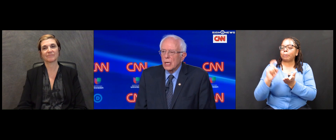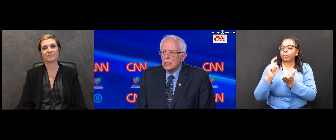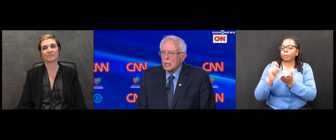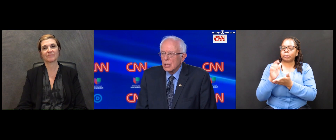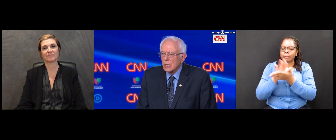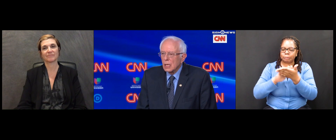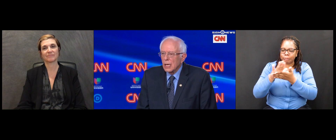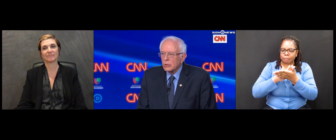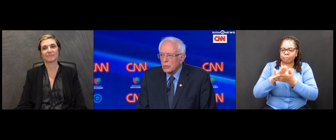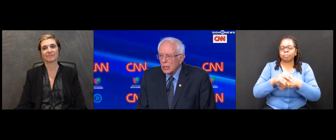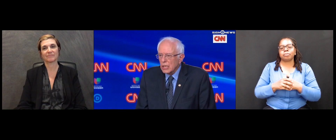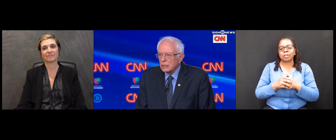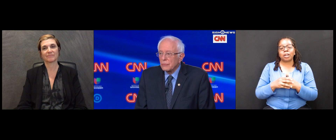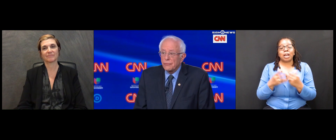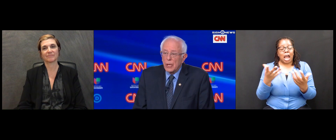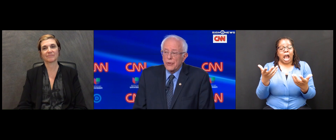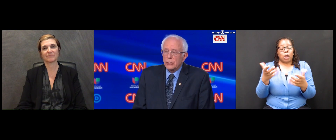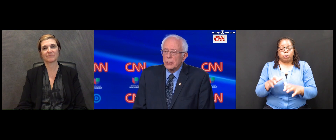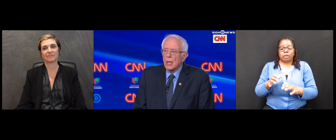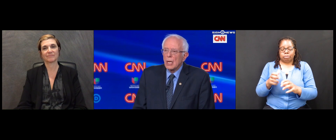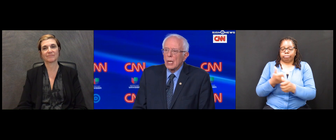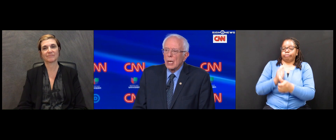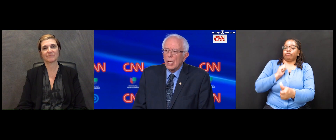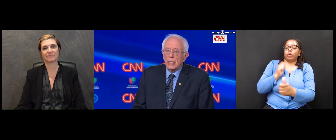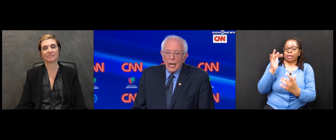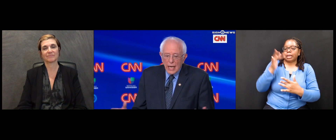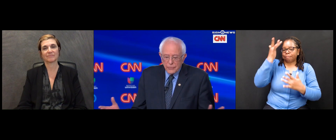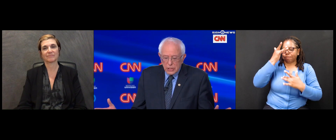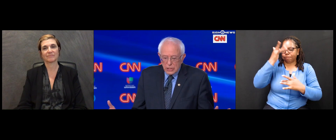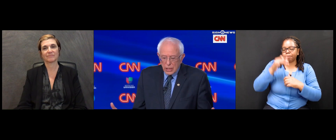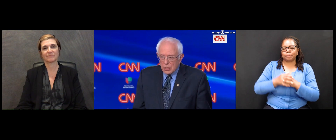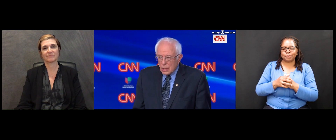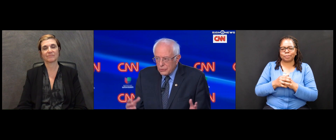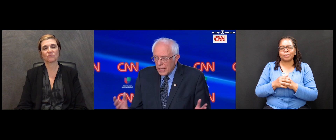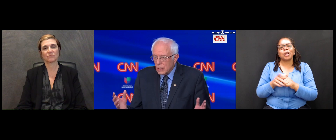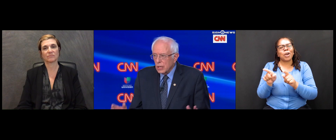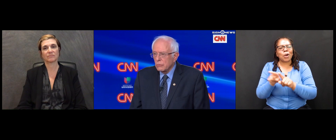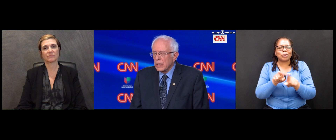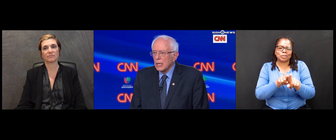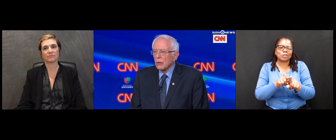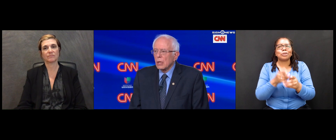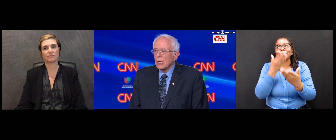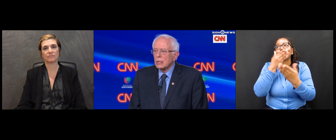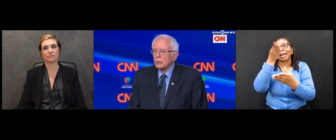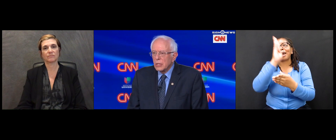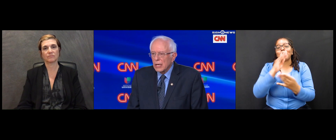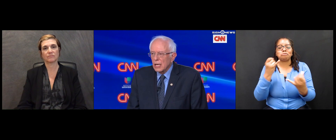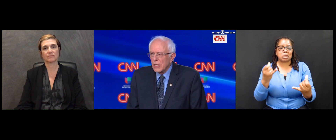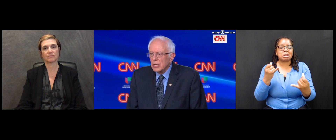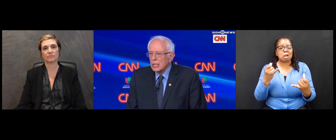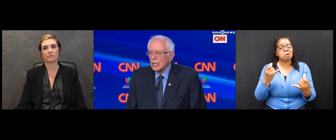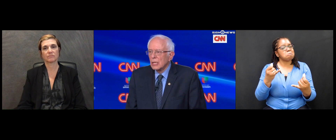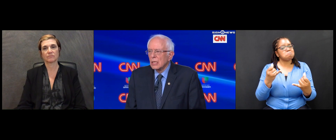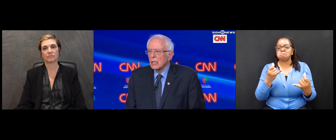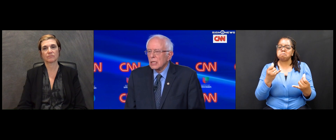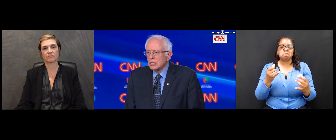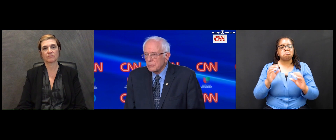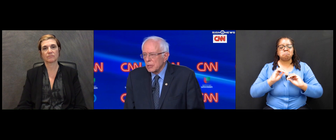sure that I do not get the infection. And I have to say, you know, thank God right now I do not have